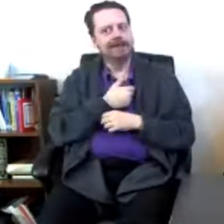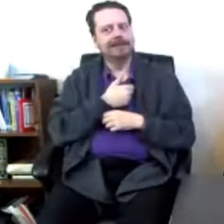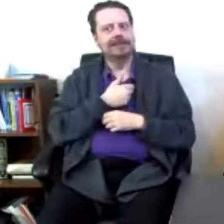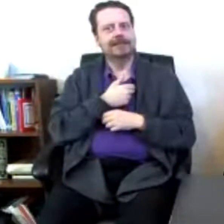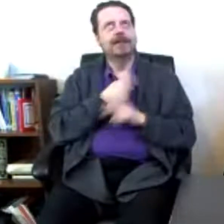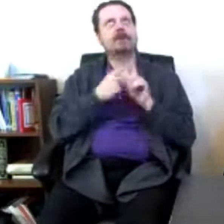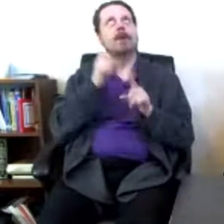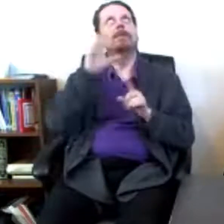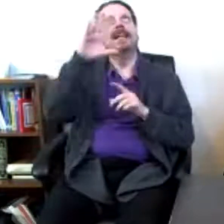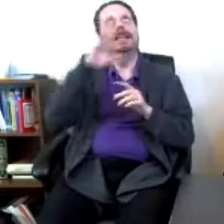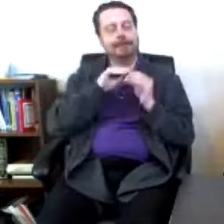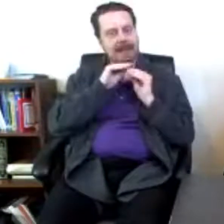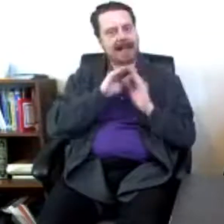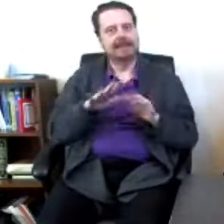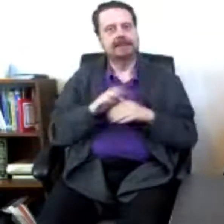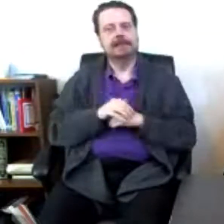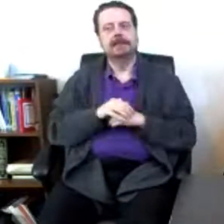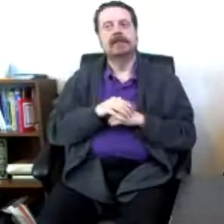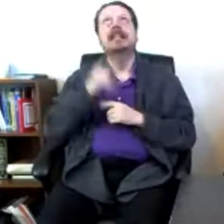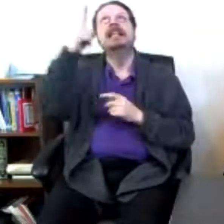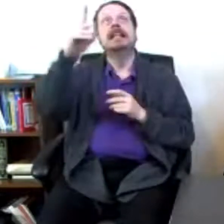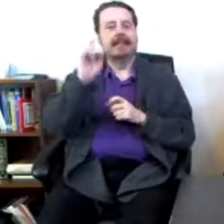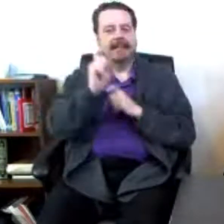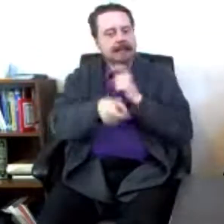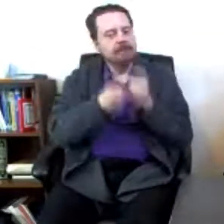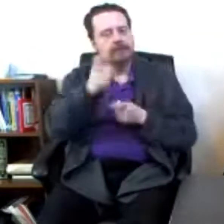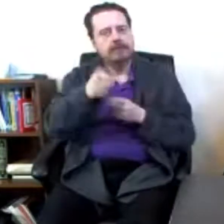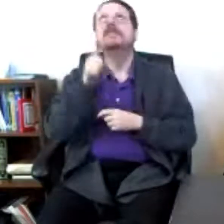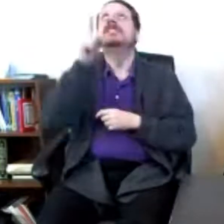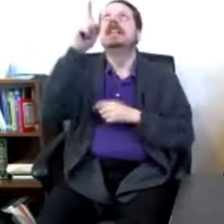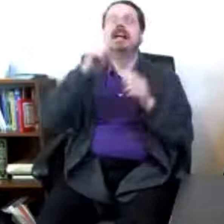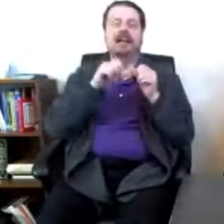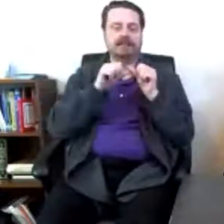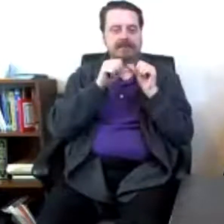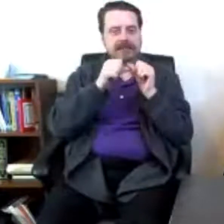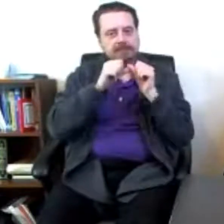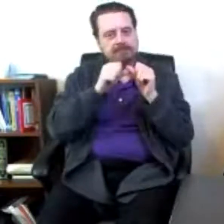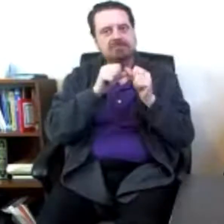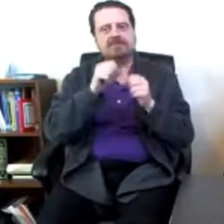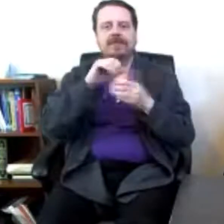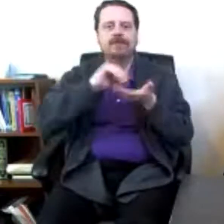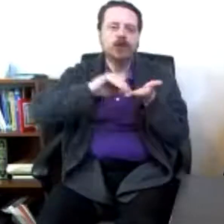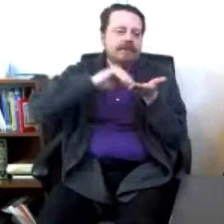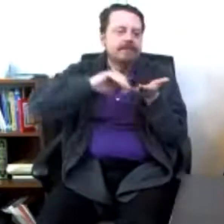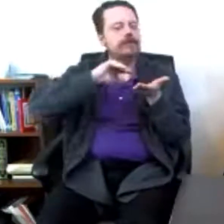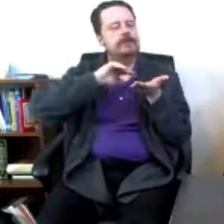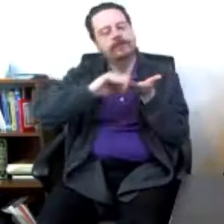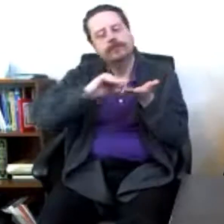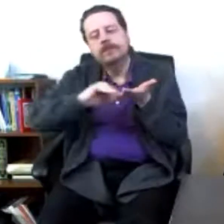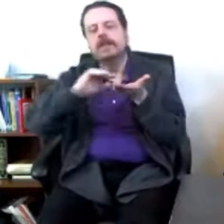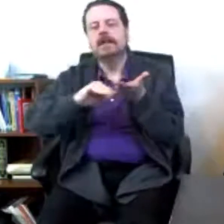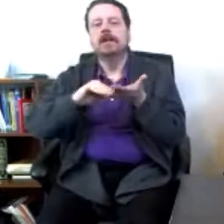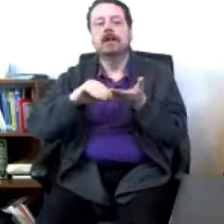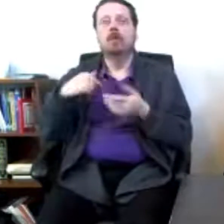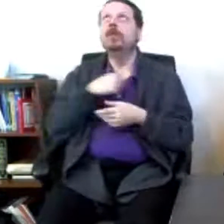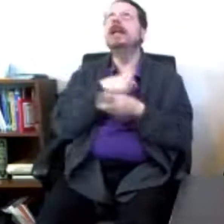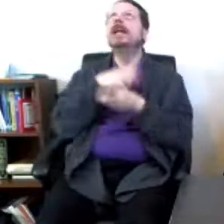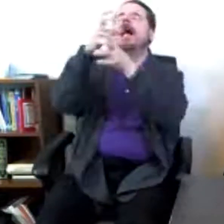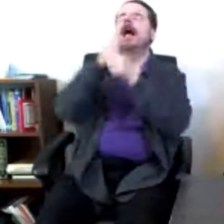Allah keeps giving and forgiving, and we humans keep getting and